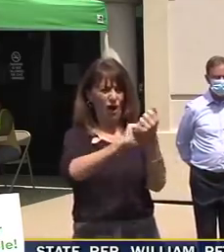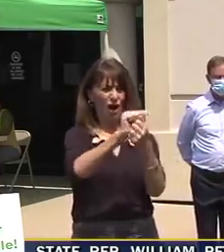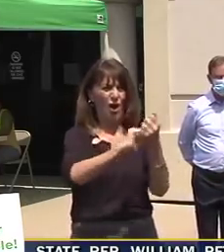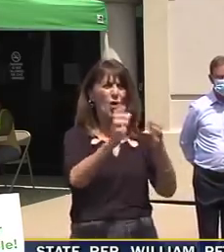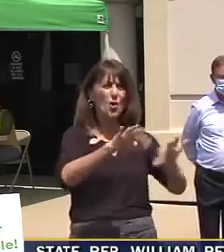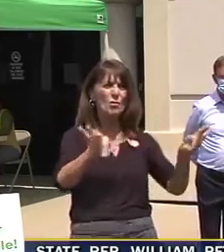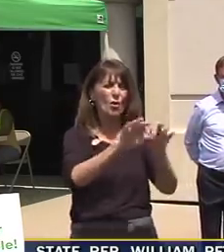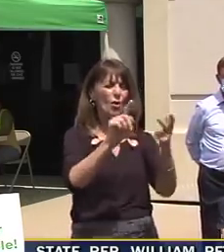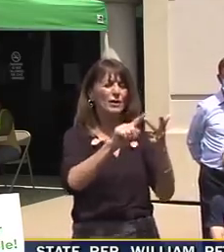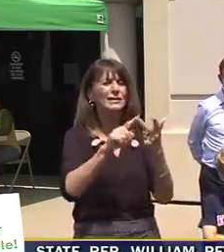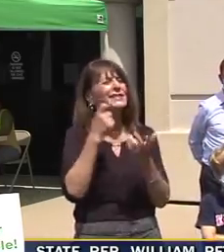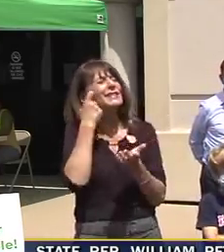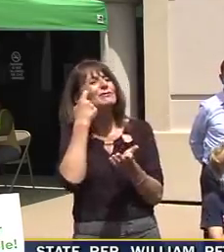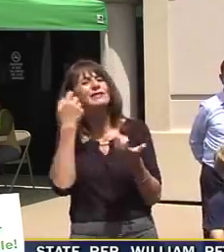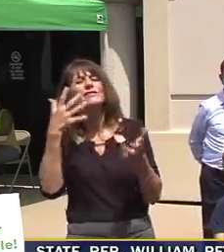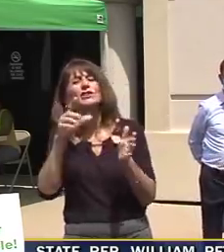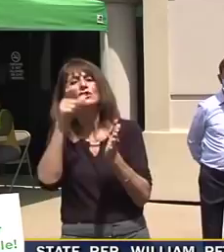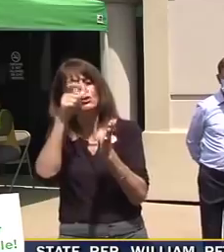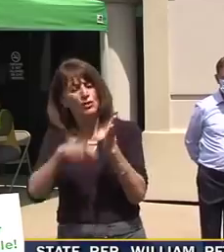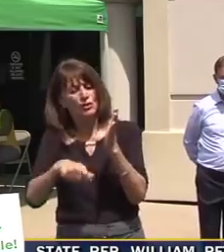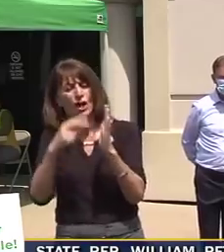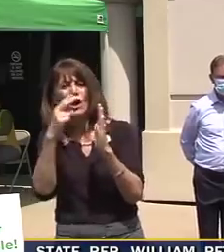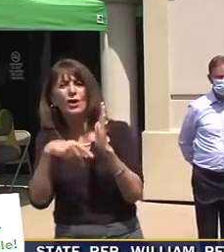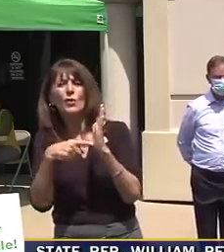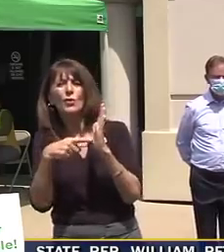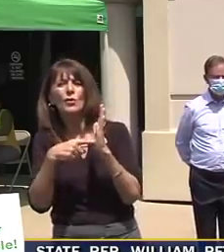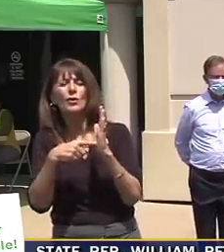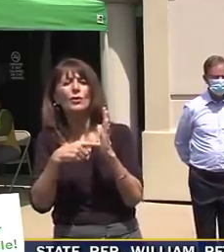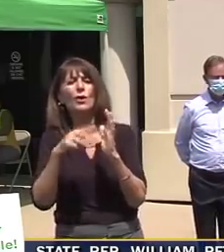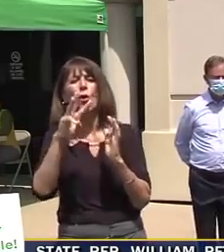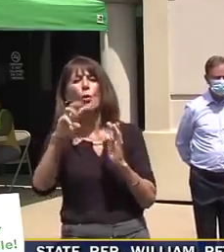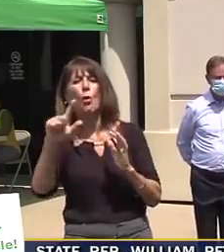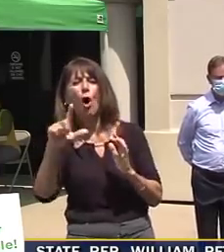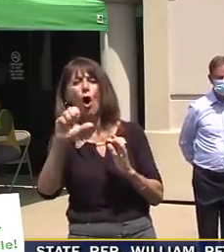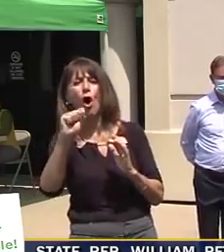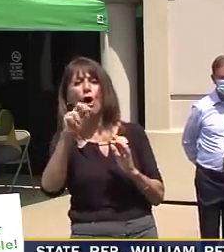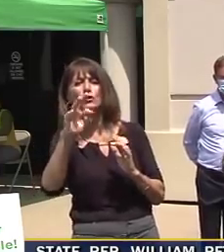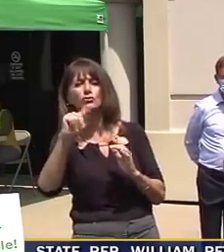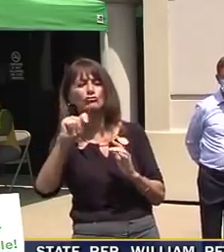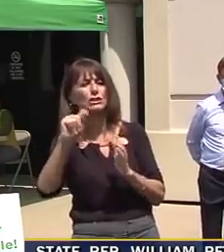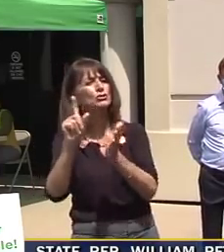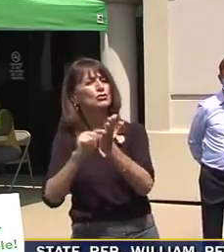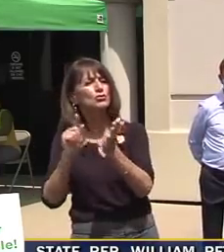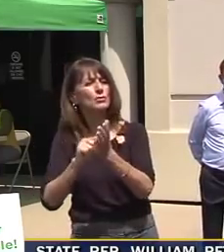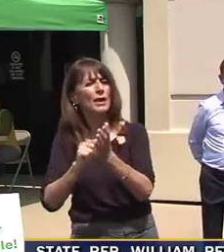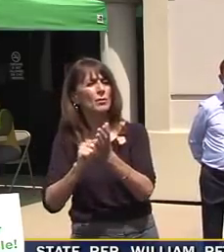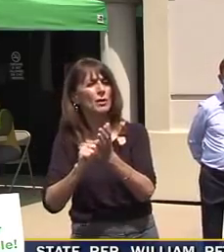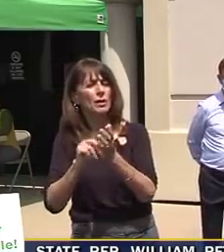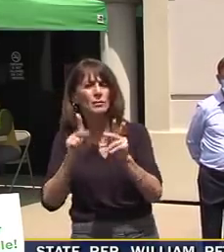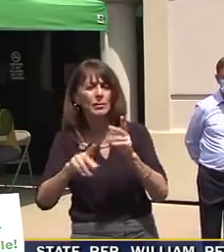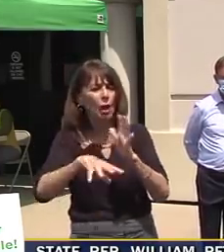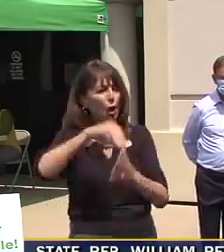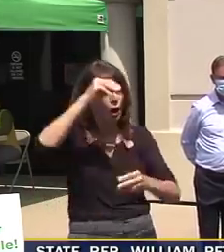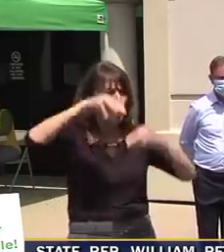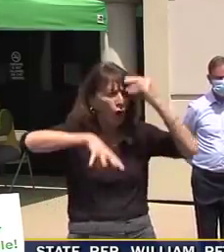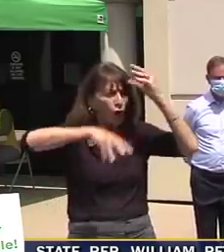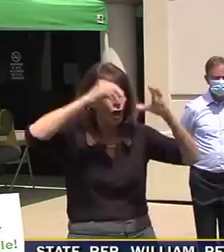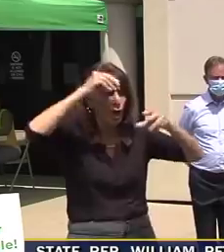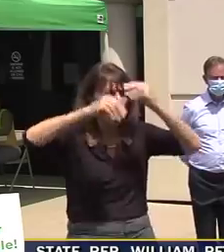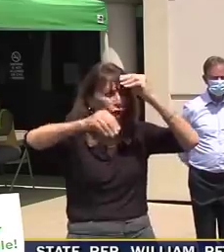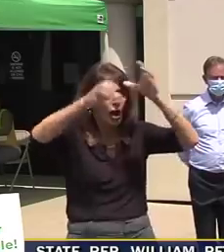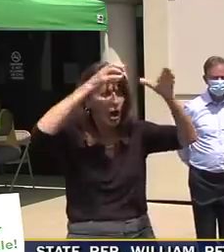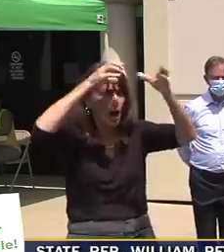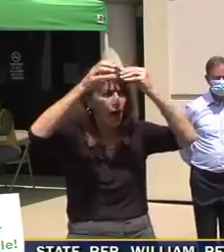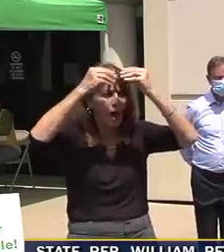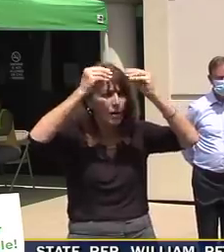was a great review article in the Wall Street Journal. All this knowledge has evolved, and a lot of people complain